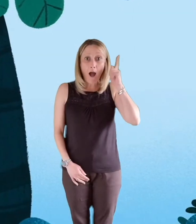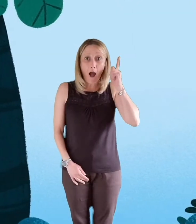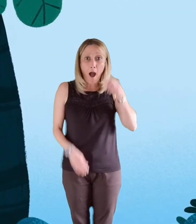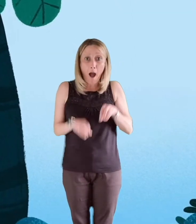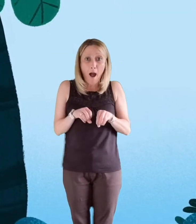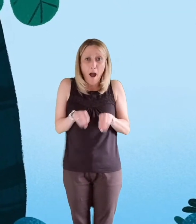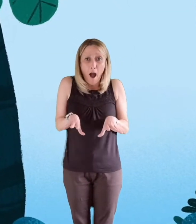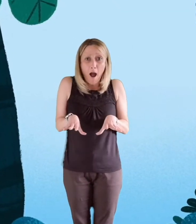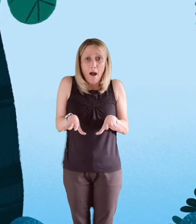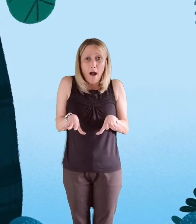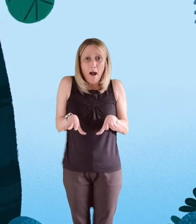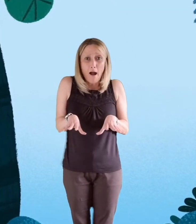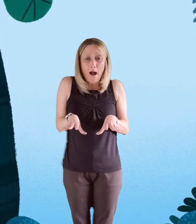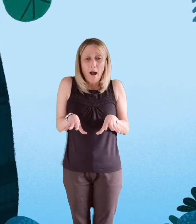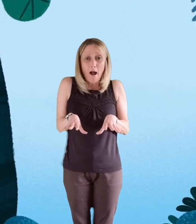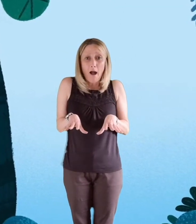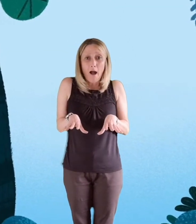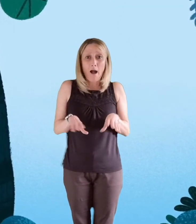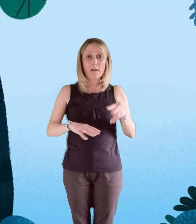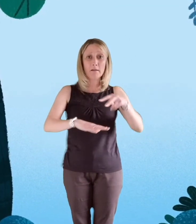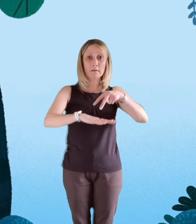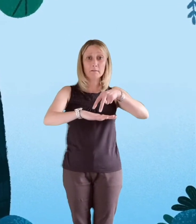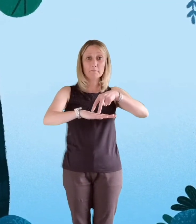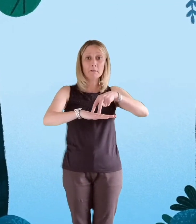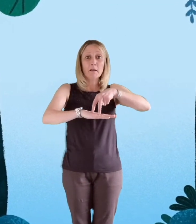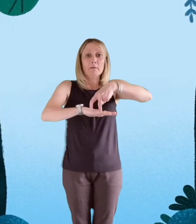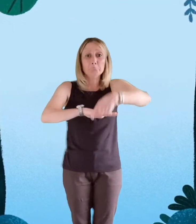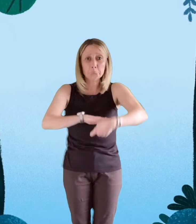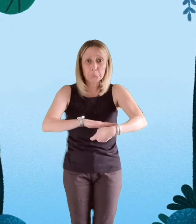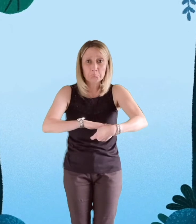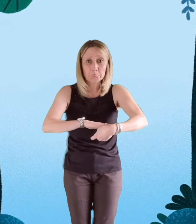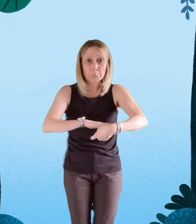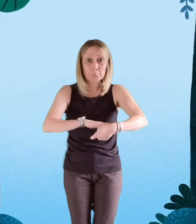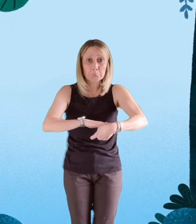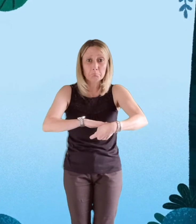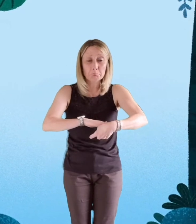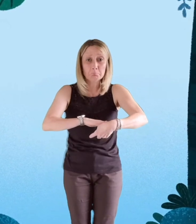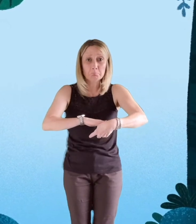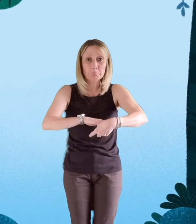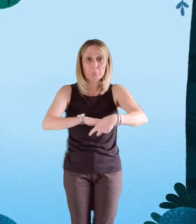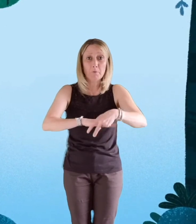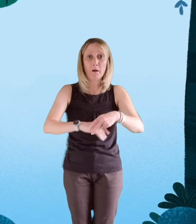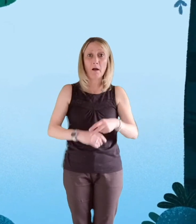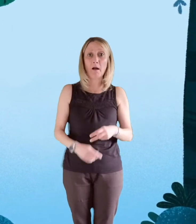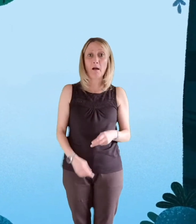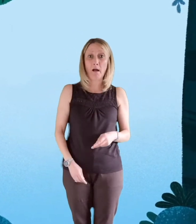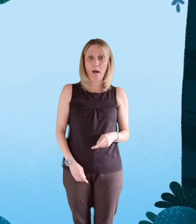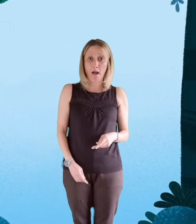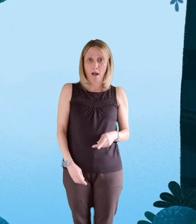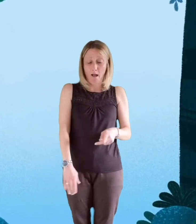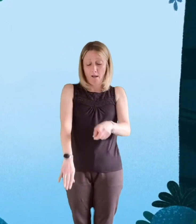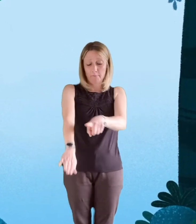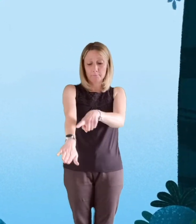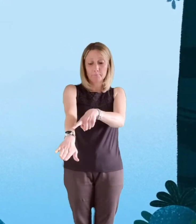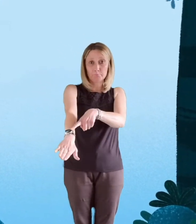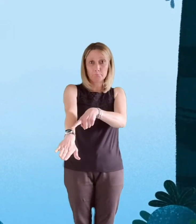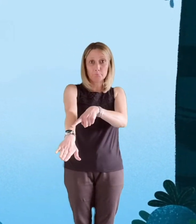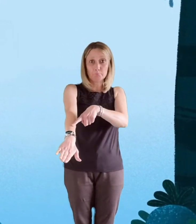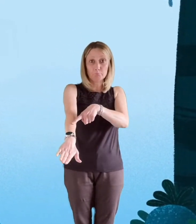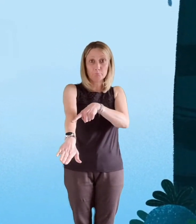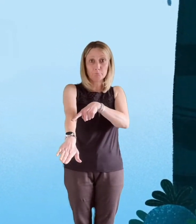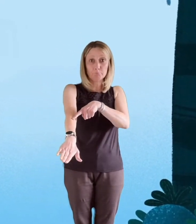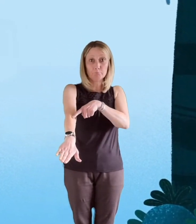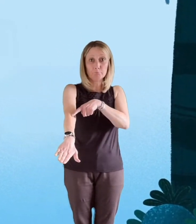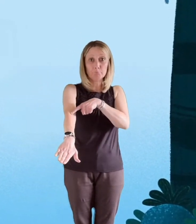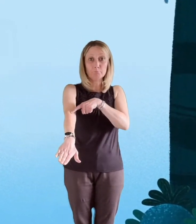get lost, he thought, or trip and have a fall? His happy legs were slowing to a